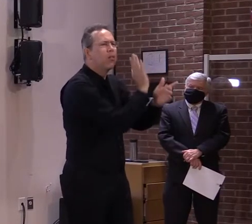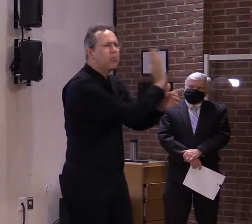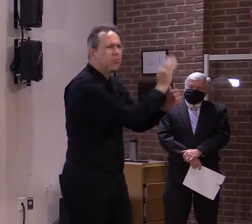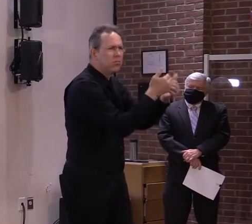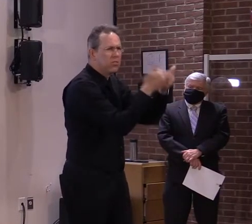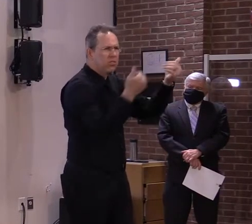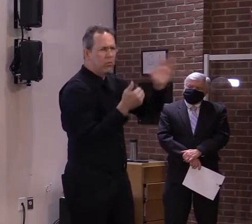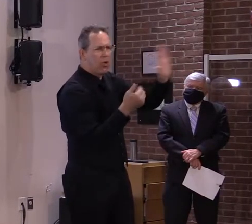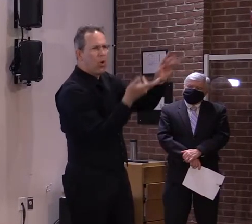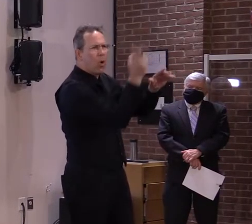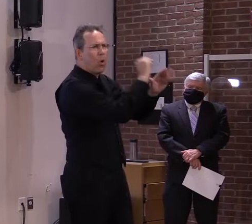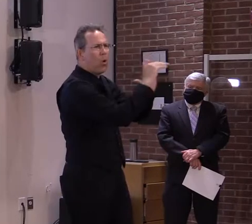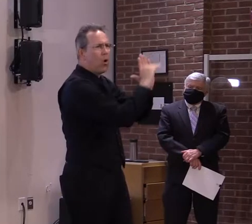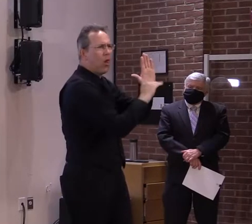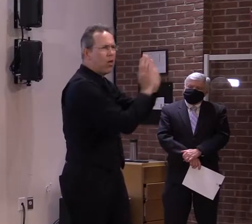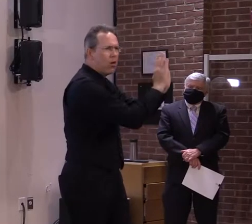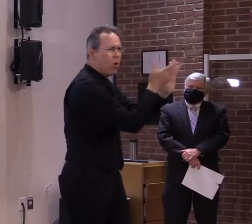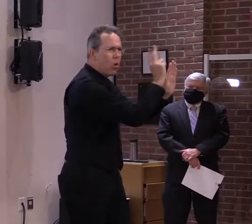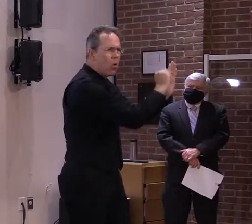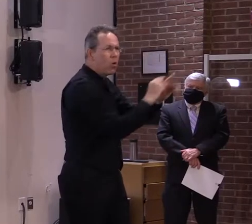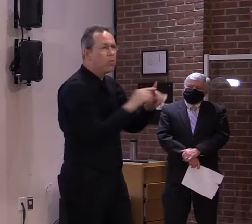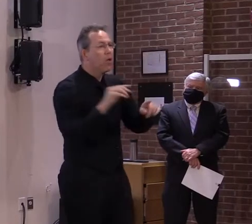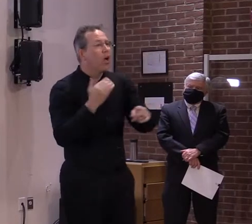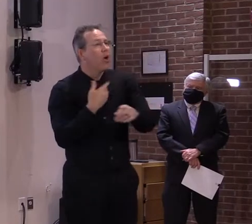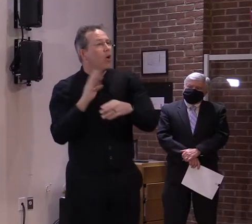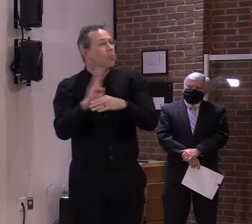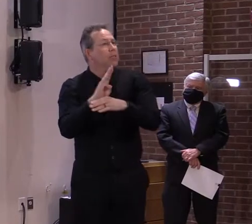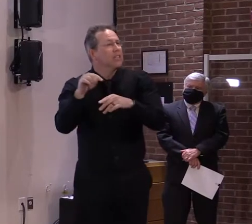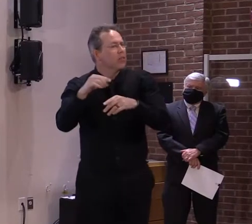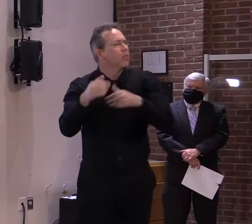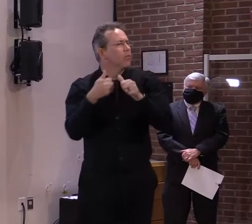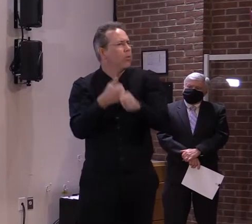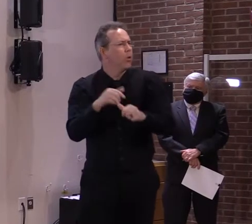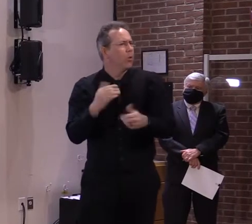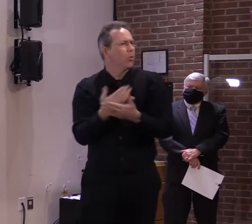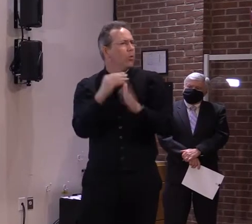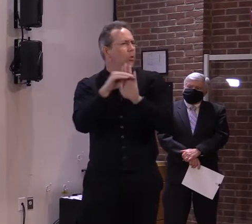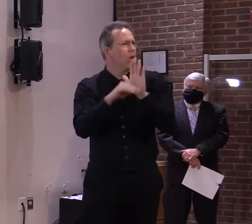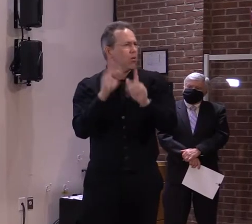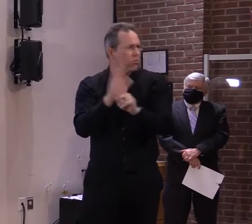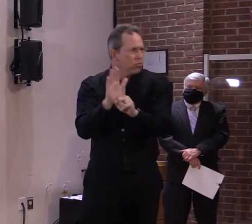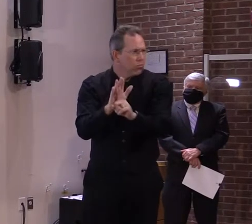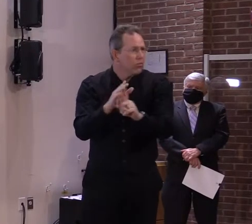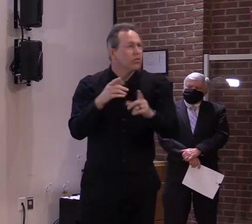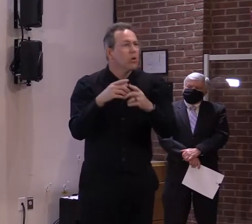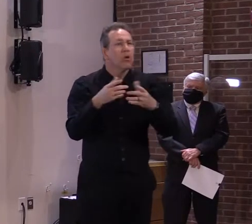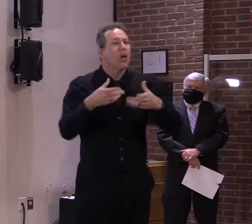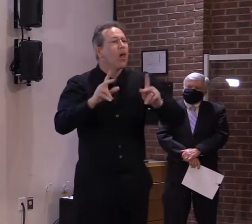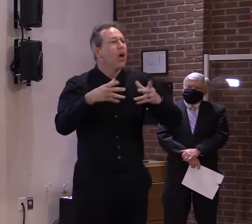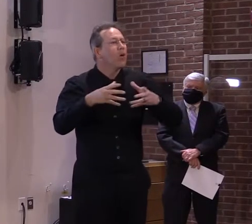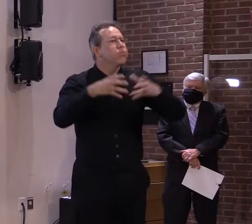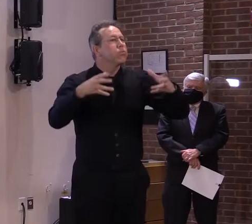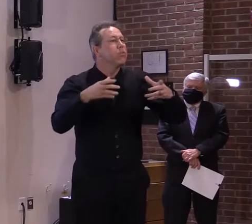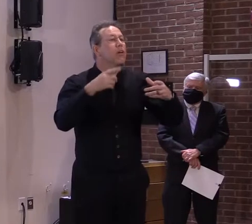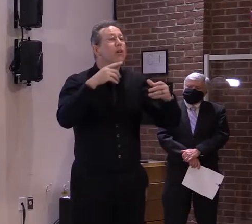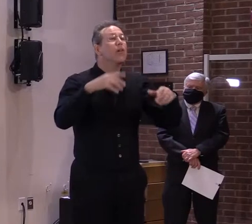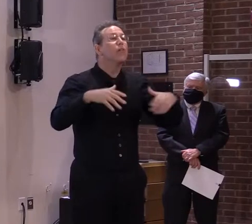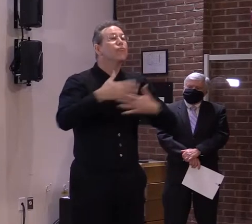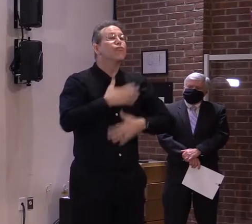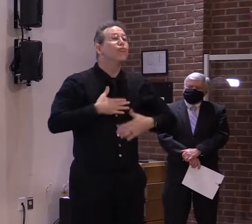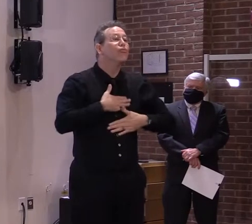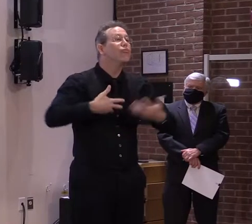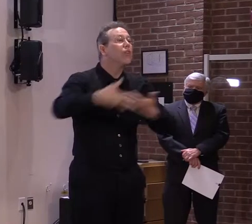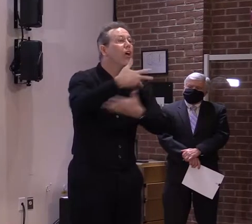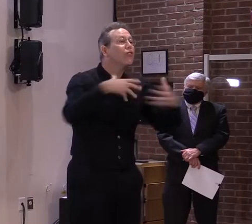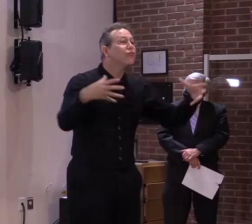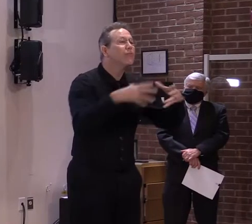As well, we'll be able to expand gathering sizes. And by June, we expect all Vermonters who want to be